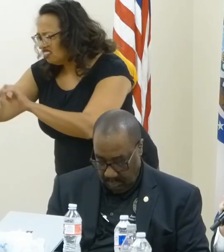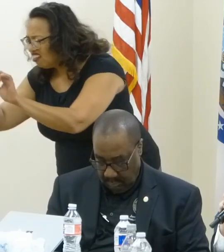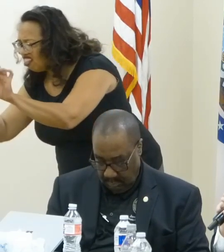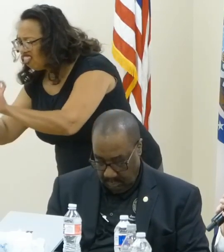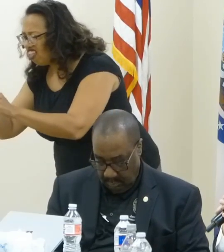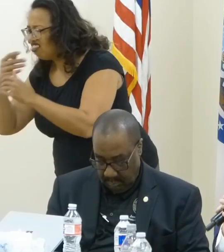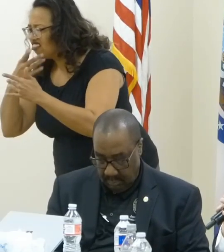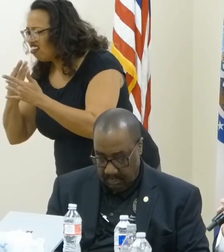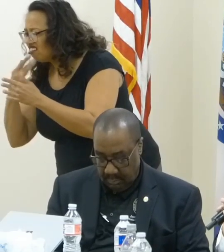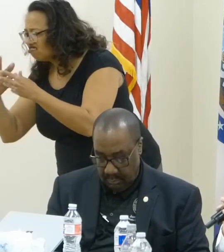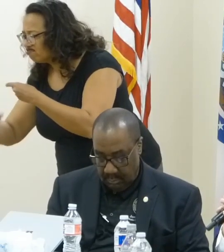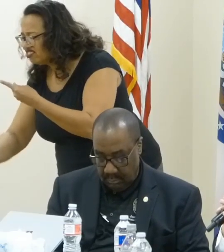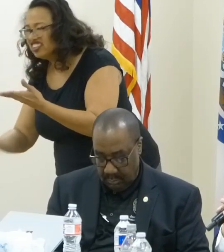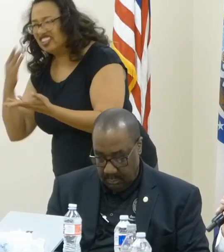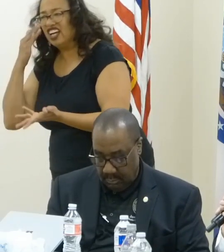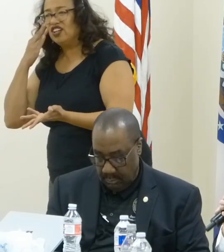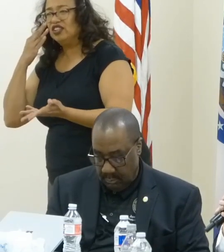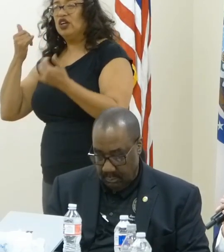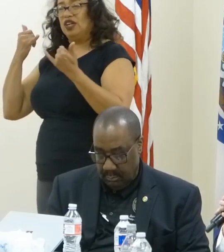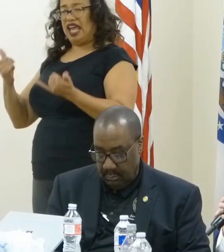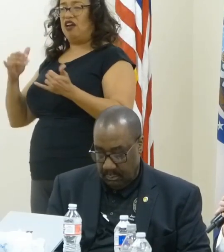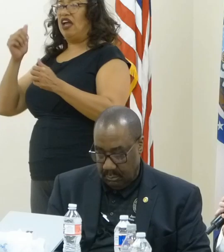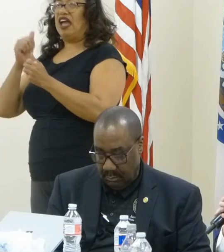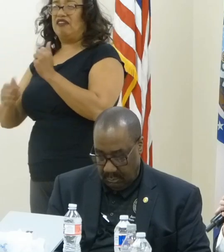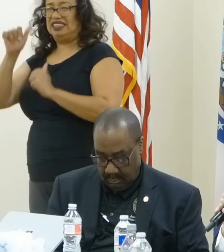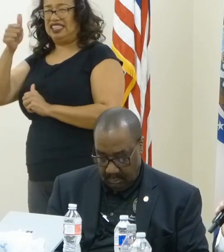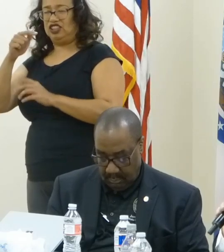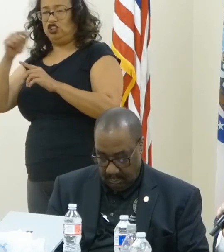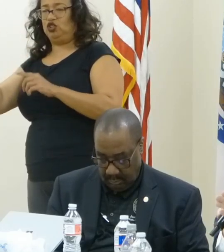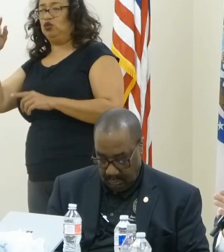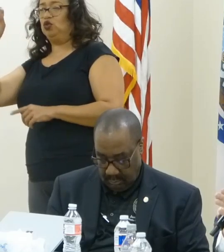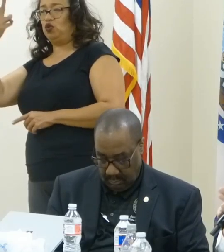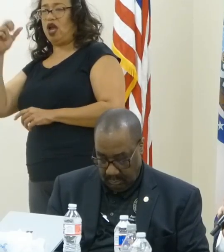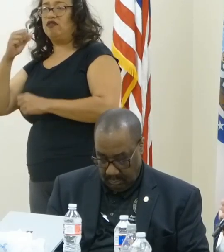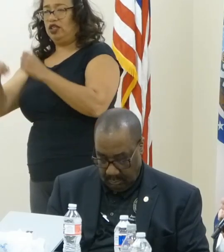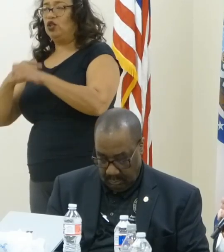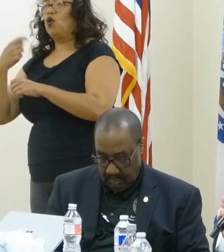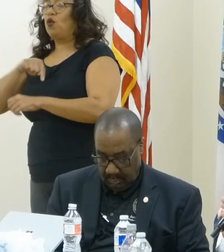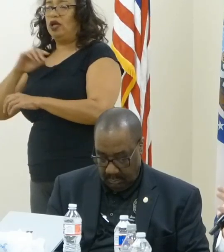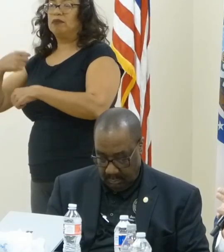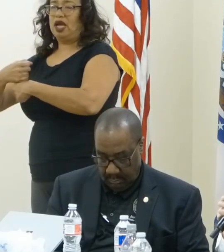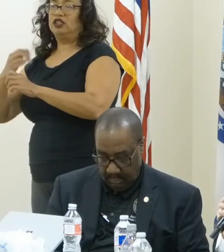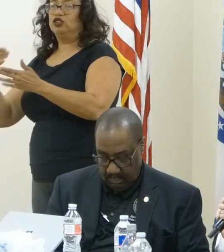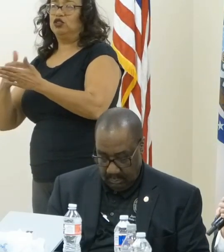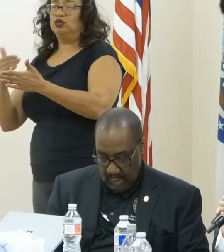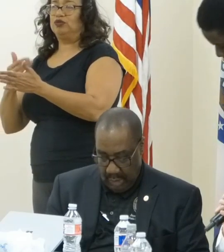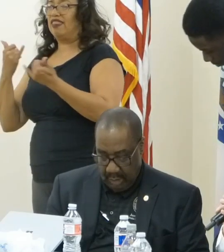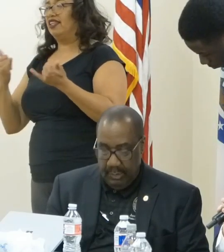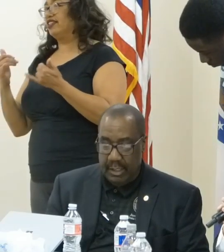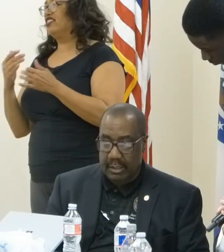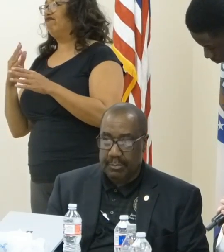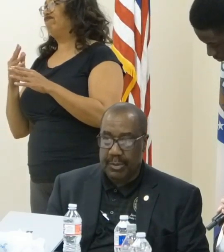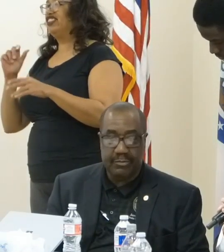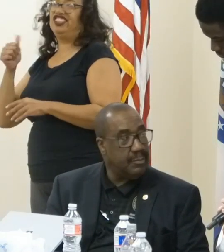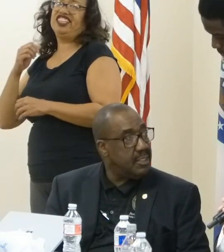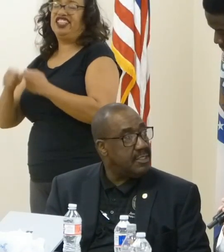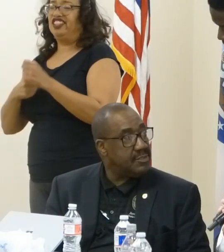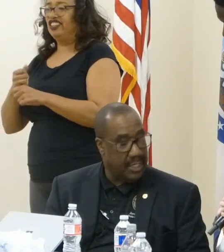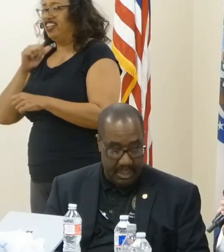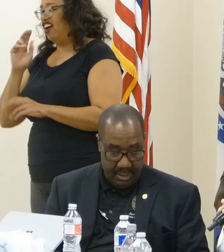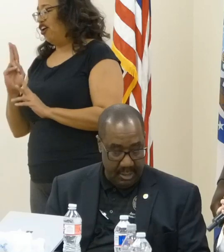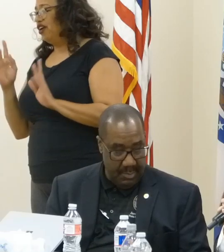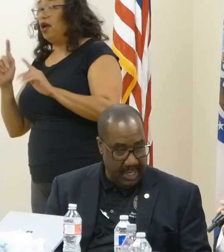But every 10 or 12 years we do it anyway. This was after 10 years, so it wasn't that much in a hurry. But